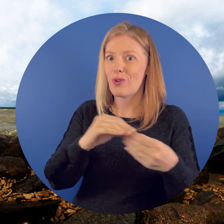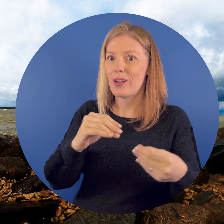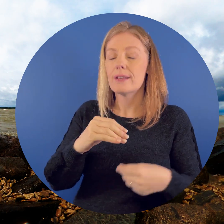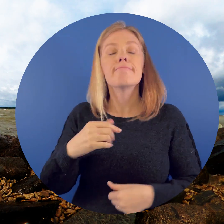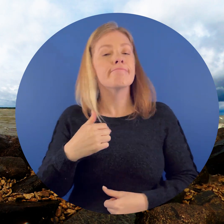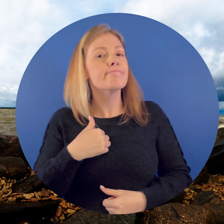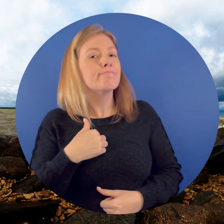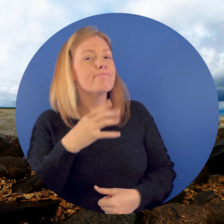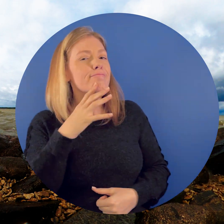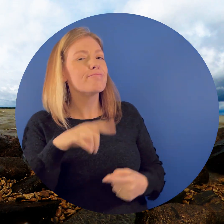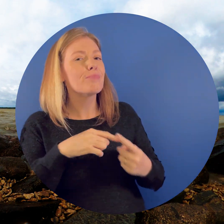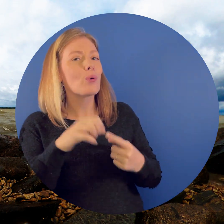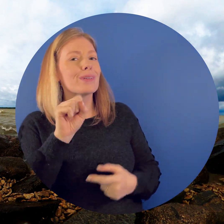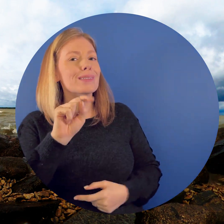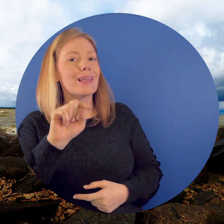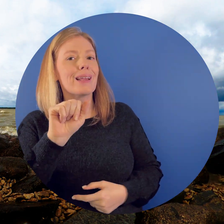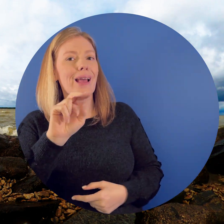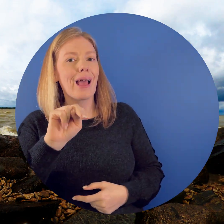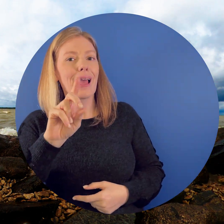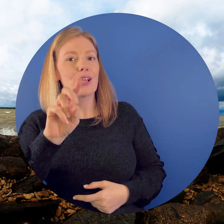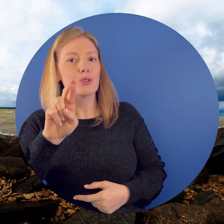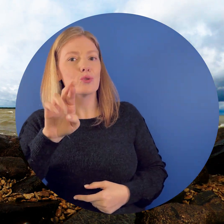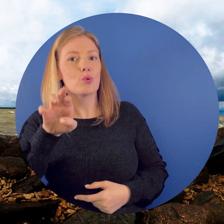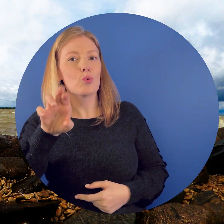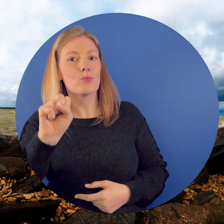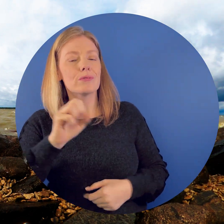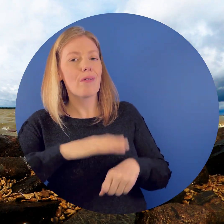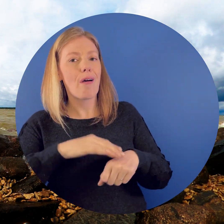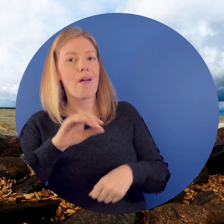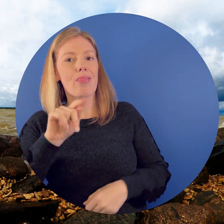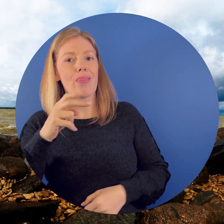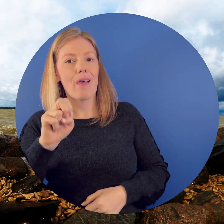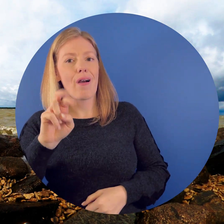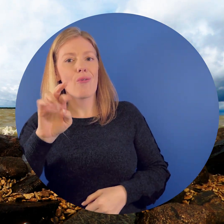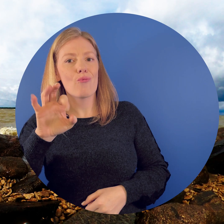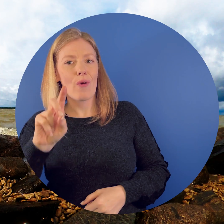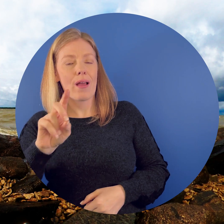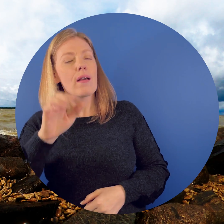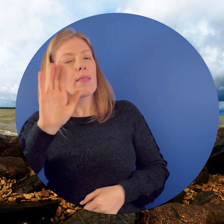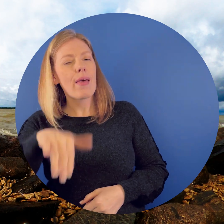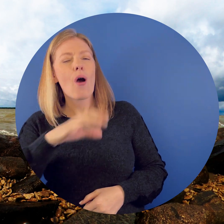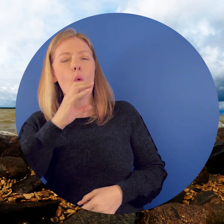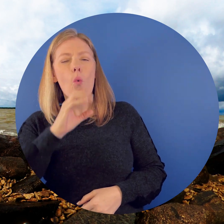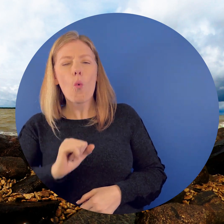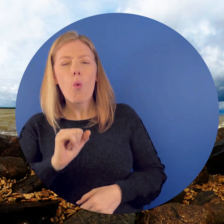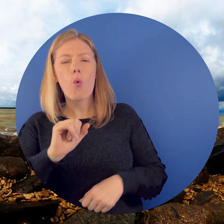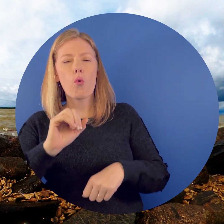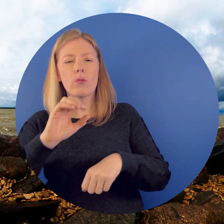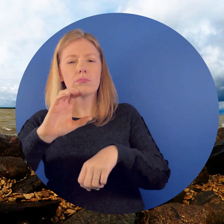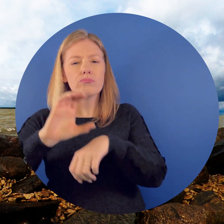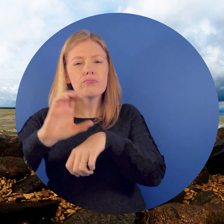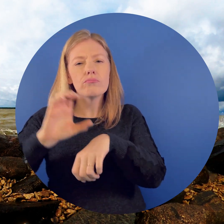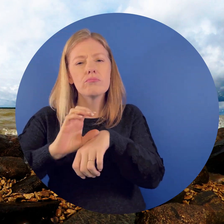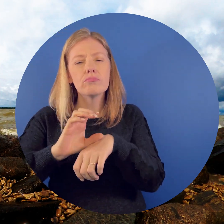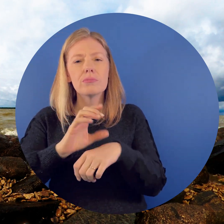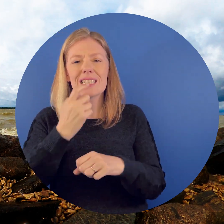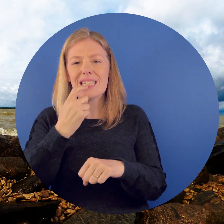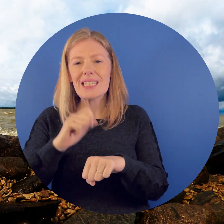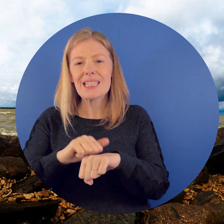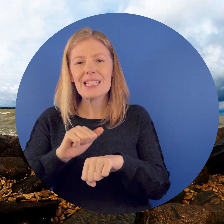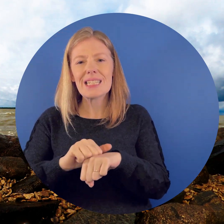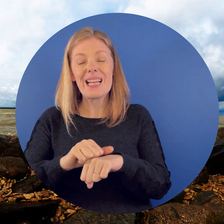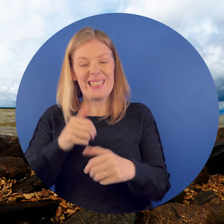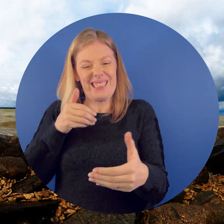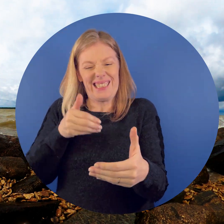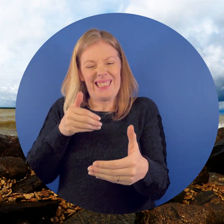Red. St. Andrew's on the Red is an old stone church about half an hour outside of Winnipeg, right near Selkirk on the Red